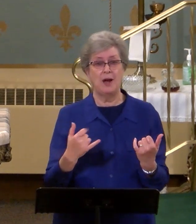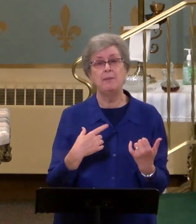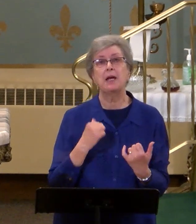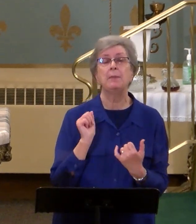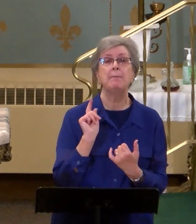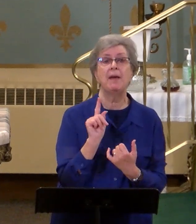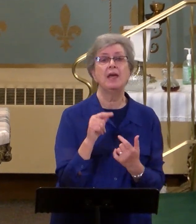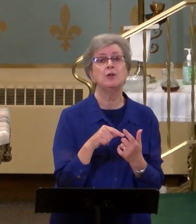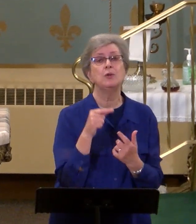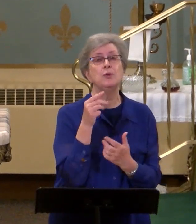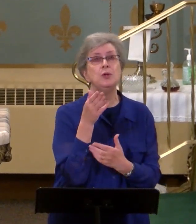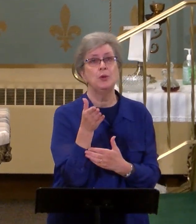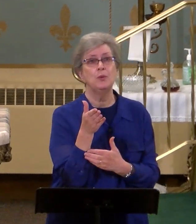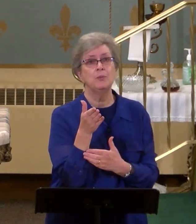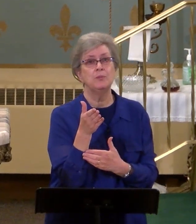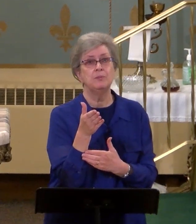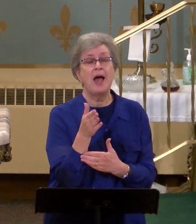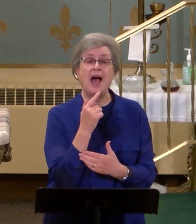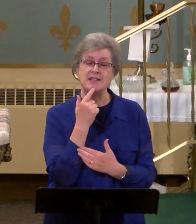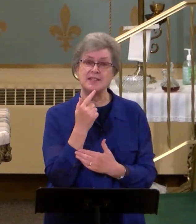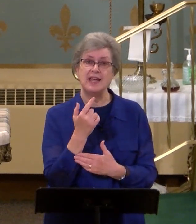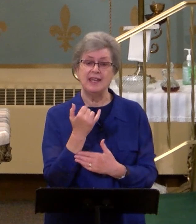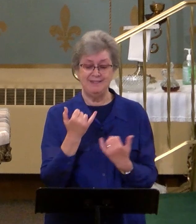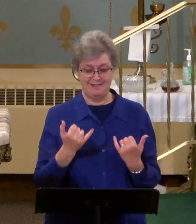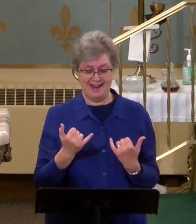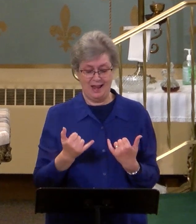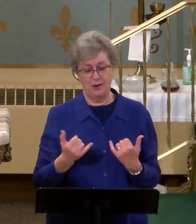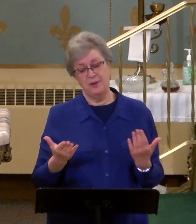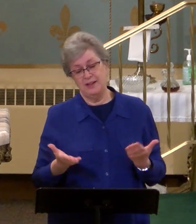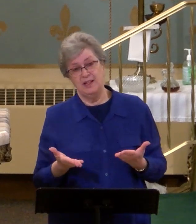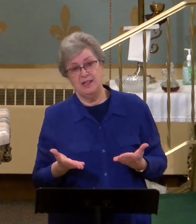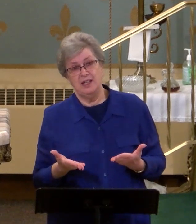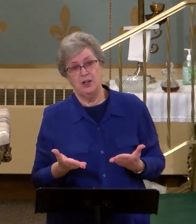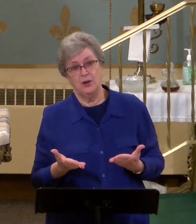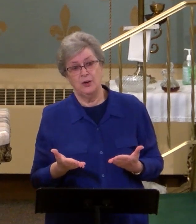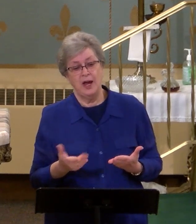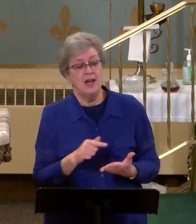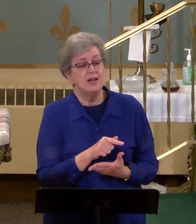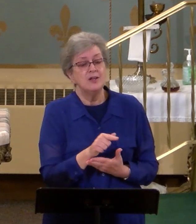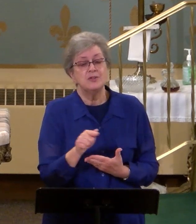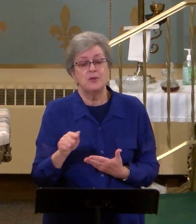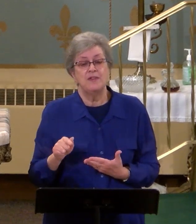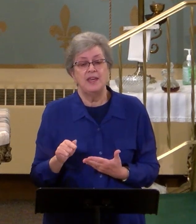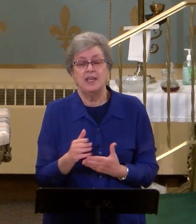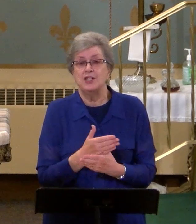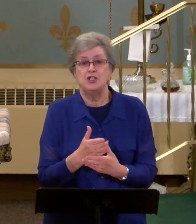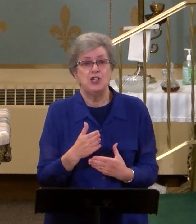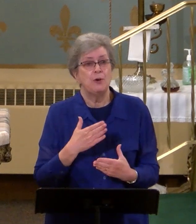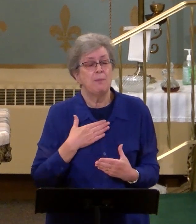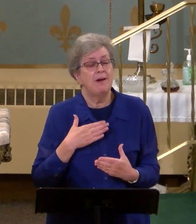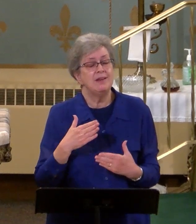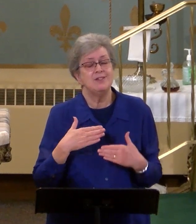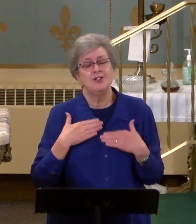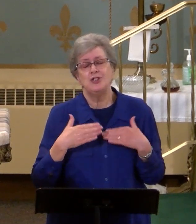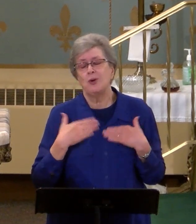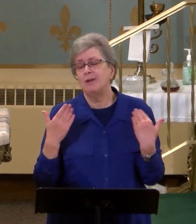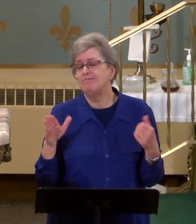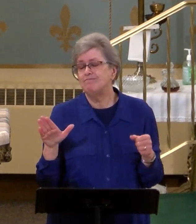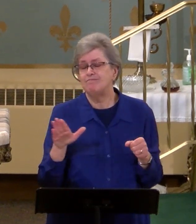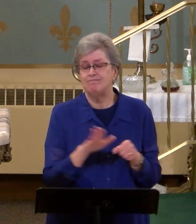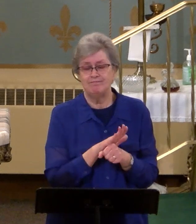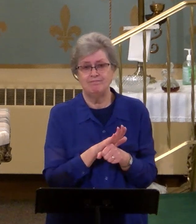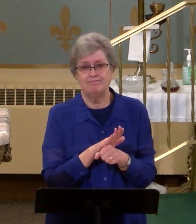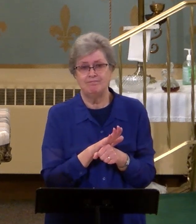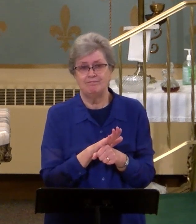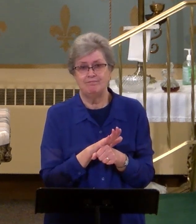you. I speak this in the world so that they may share my joy completely. I